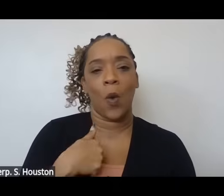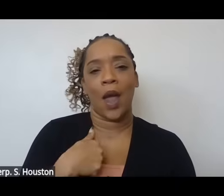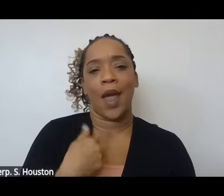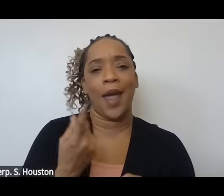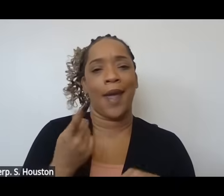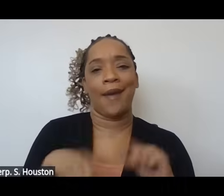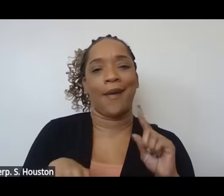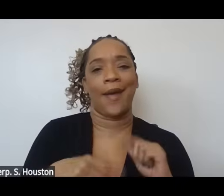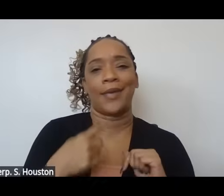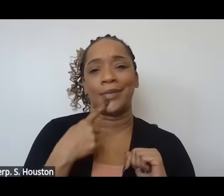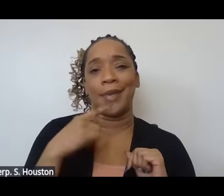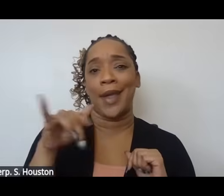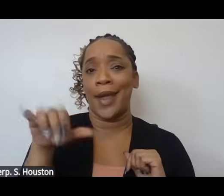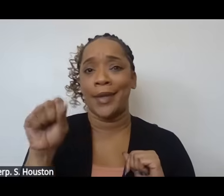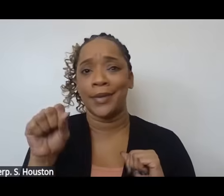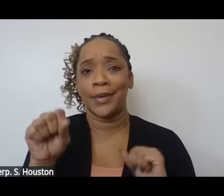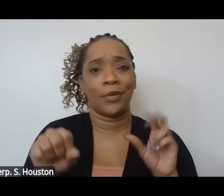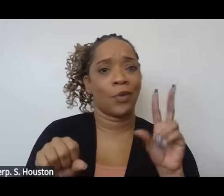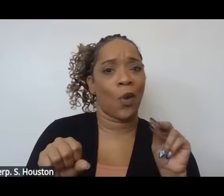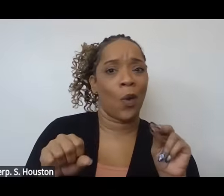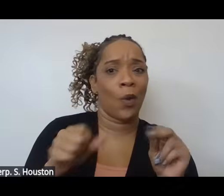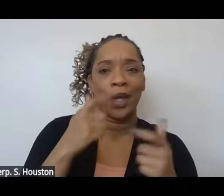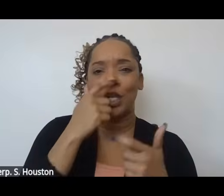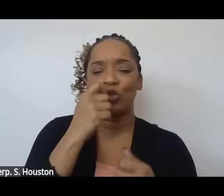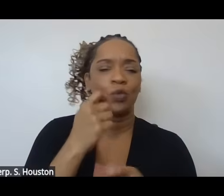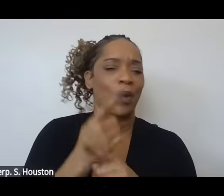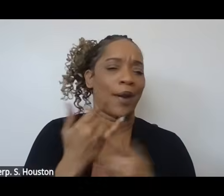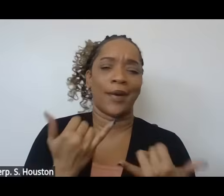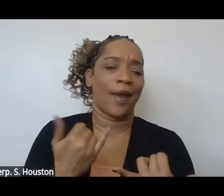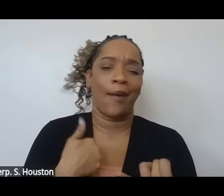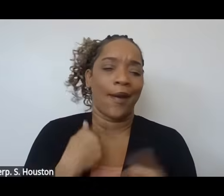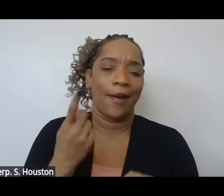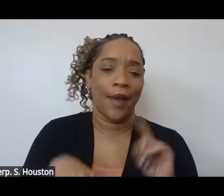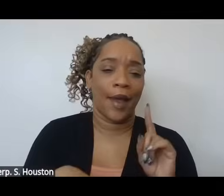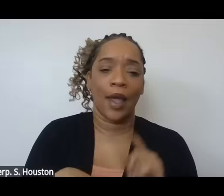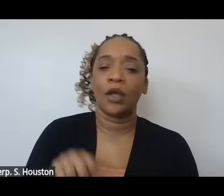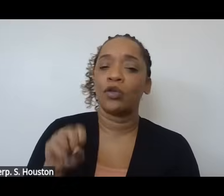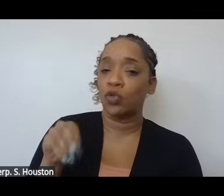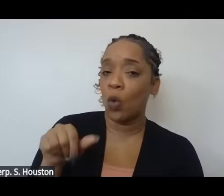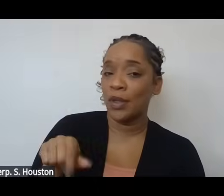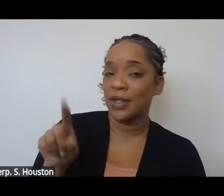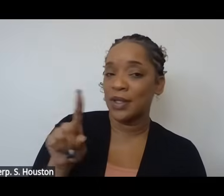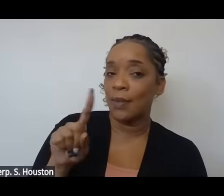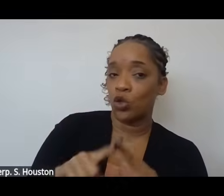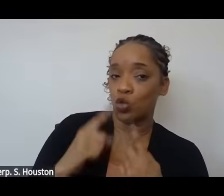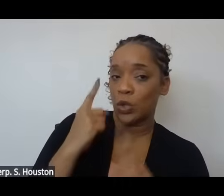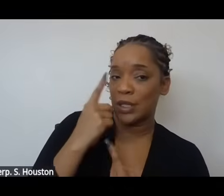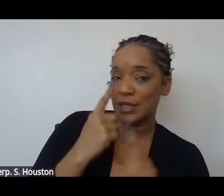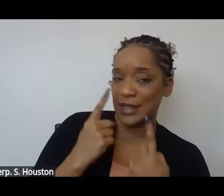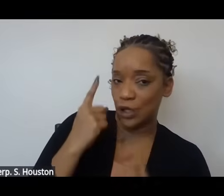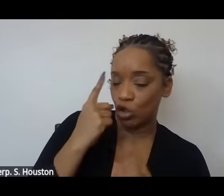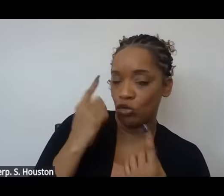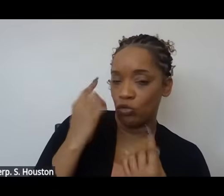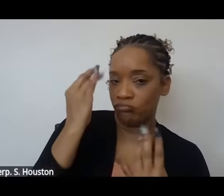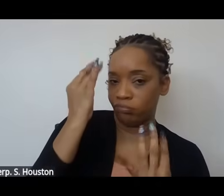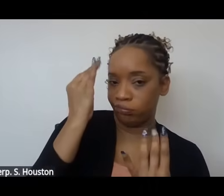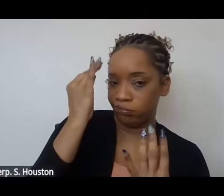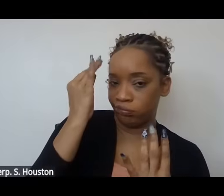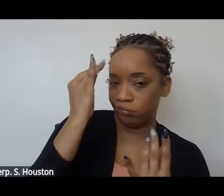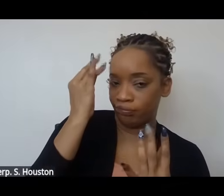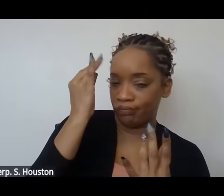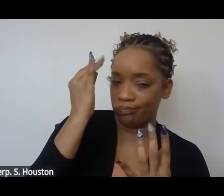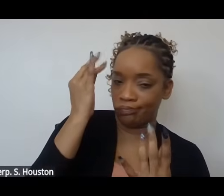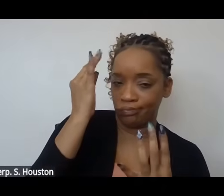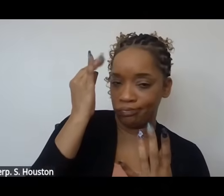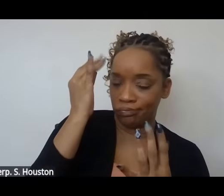say yes or no, I'd be interested at this moment. So this is something to consider, Yes. and this is something that we can then bring